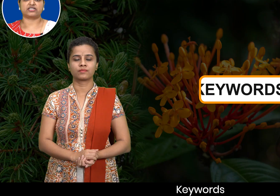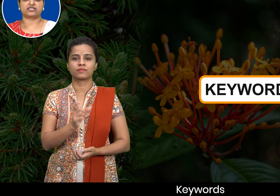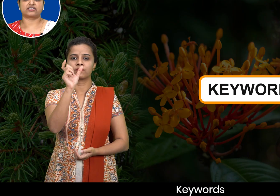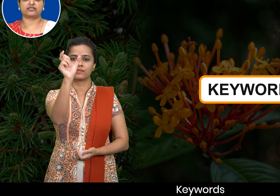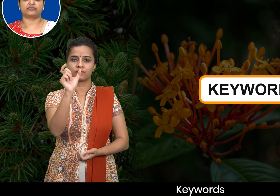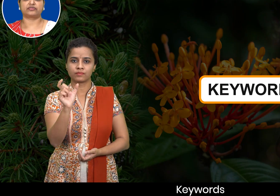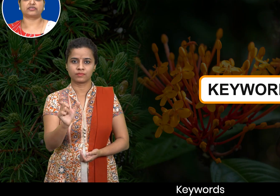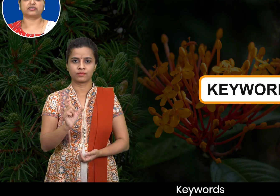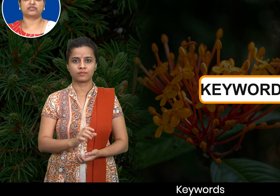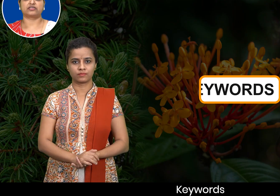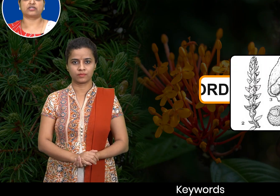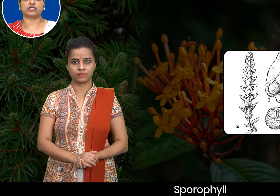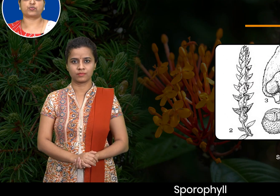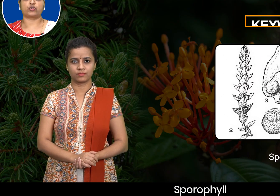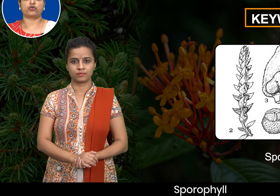Keywords: